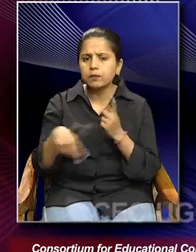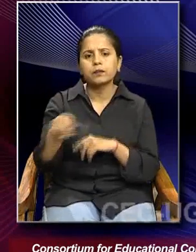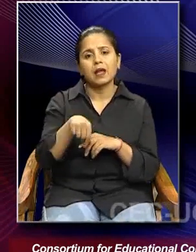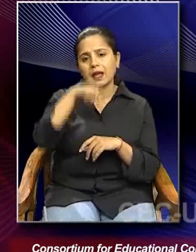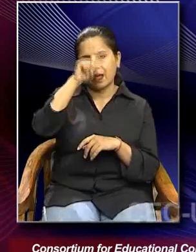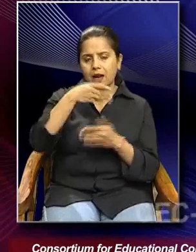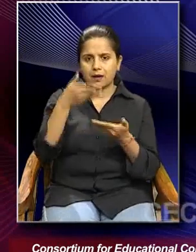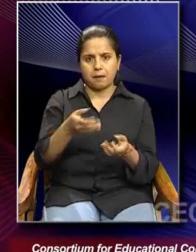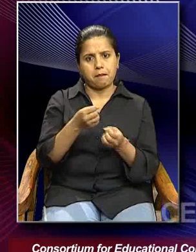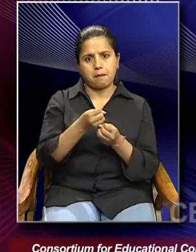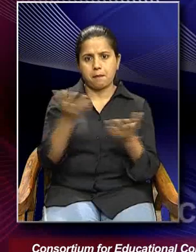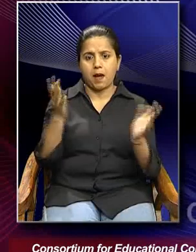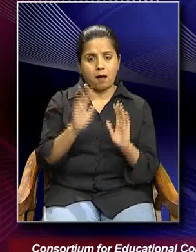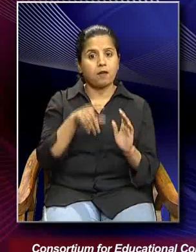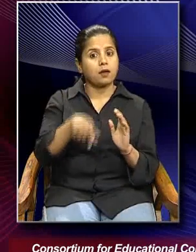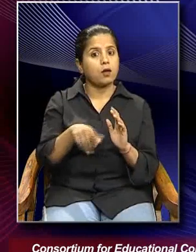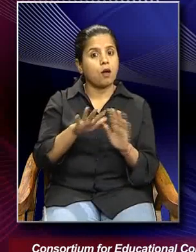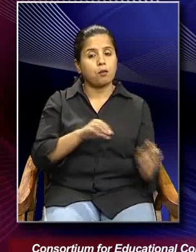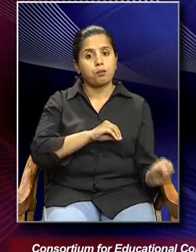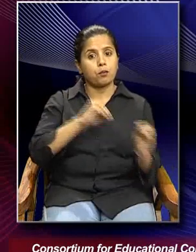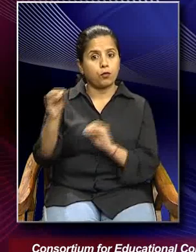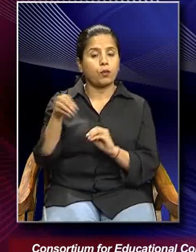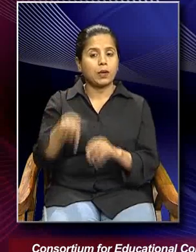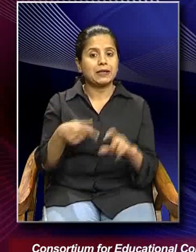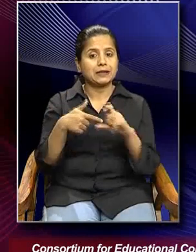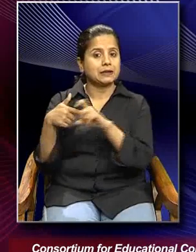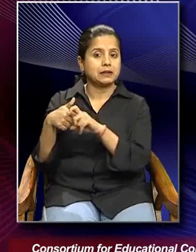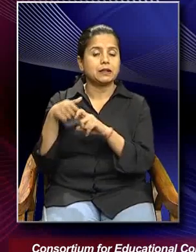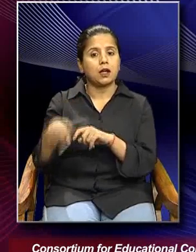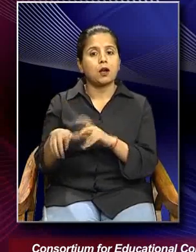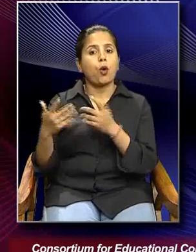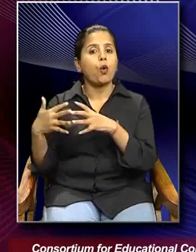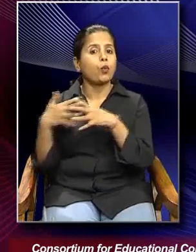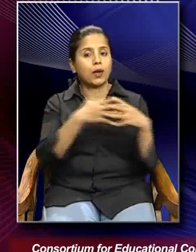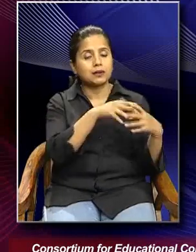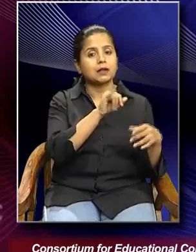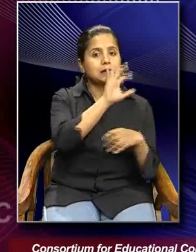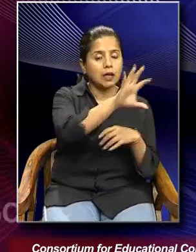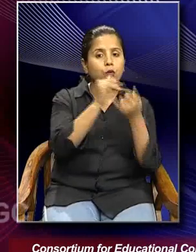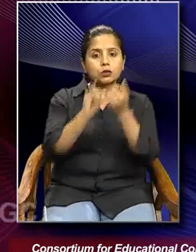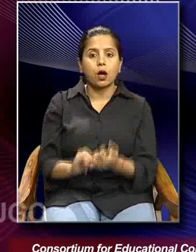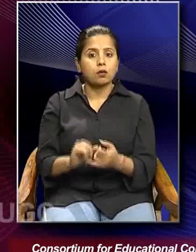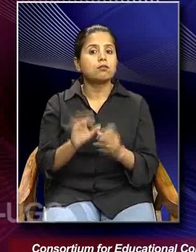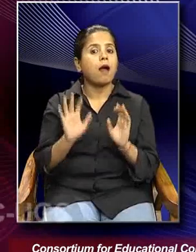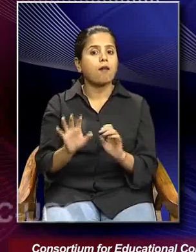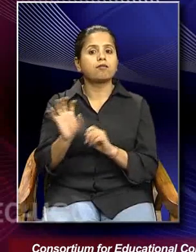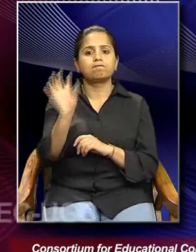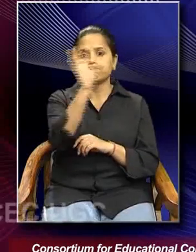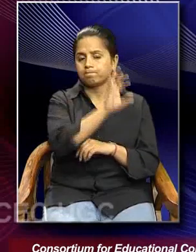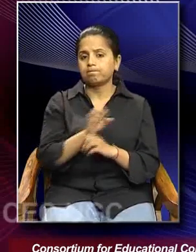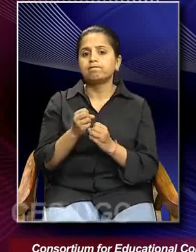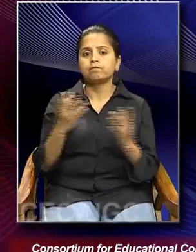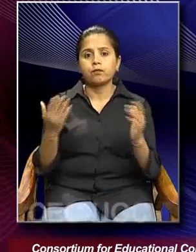of people are moving from the eastern states to the western and the southern states. And then you have a very